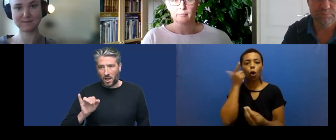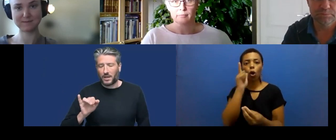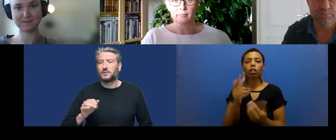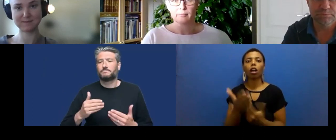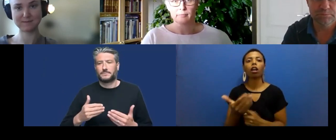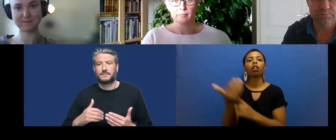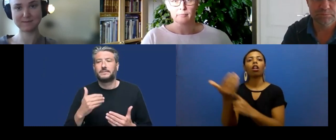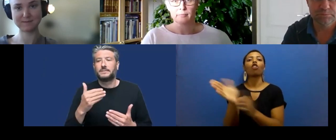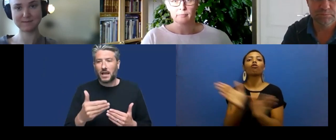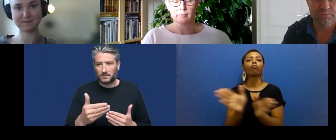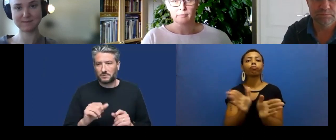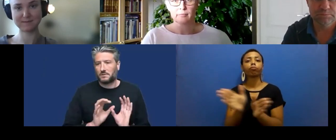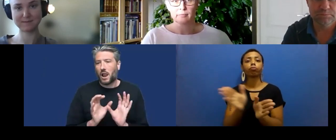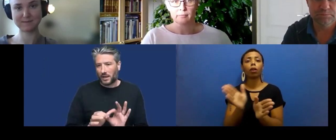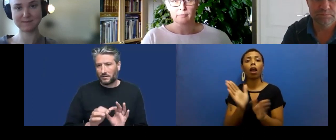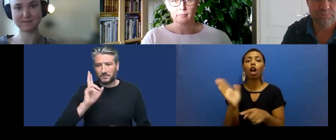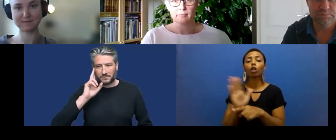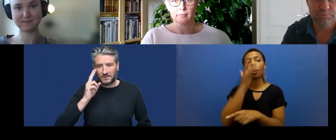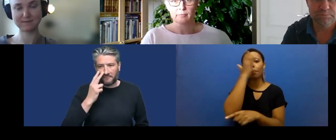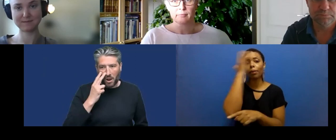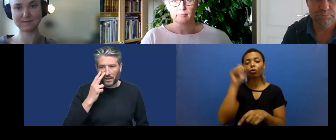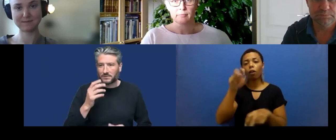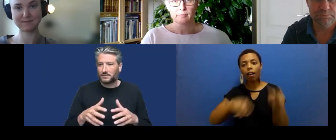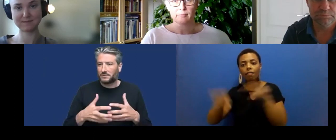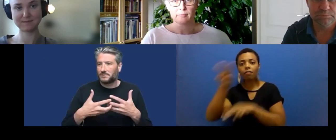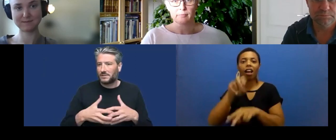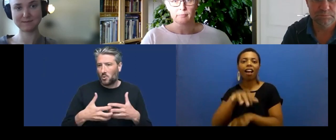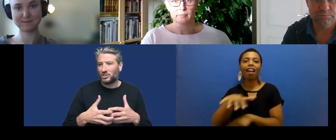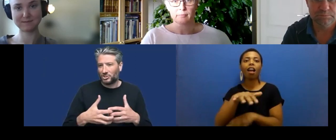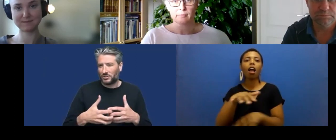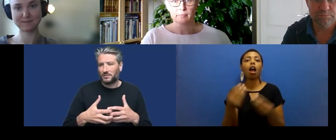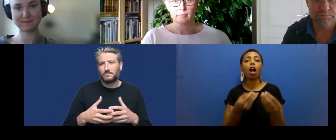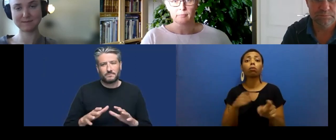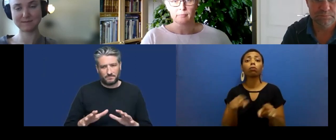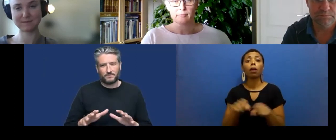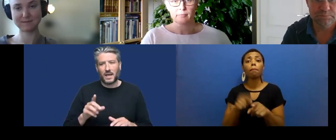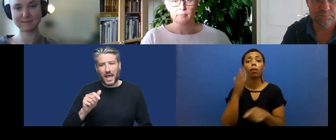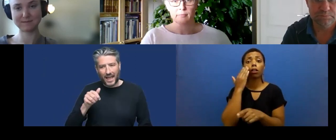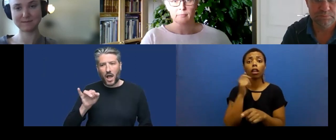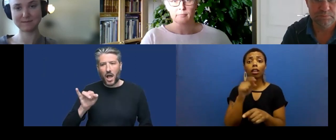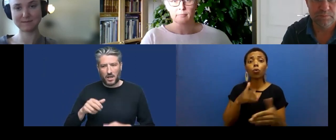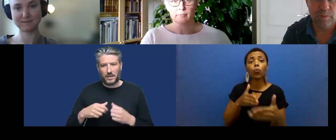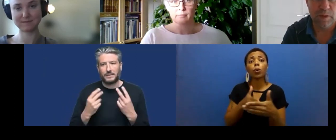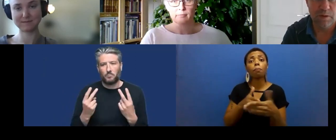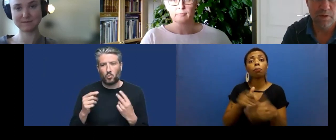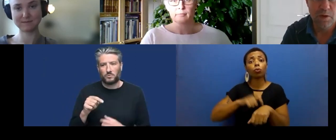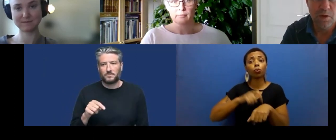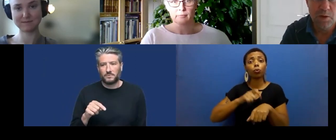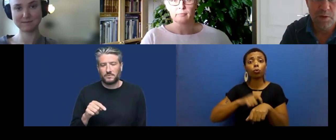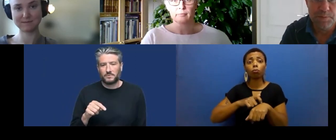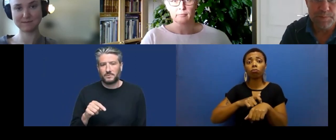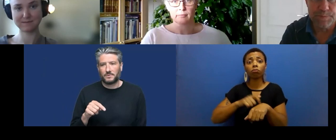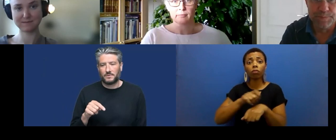impaired. And I don't know the deafblind market as much, so I will not pronounce myself on that.